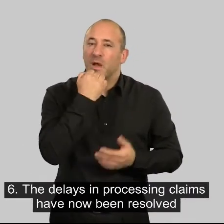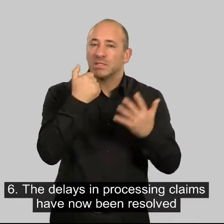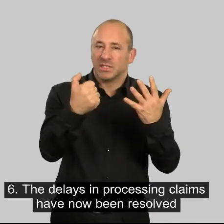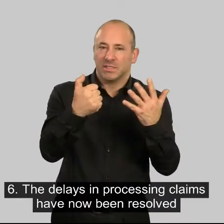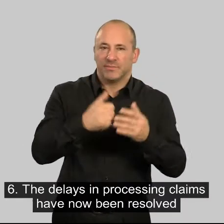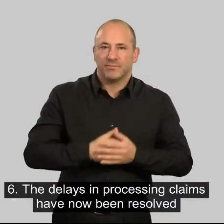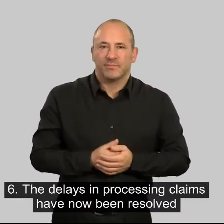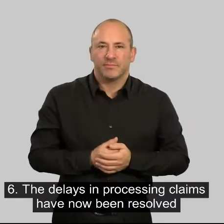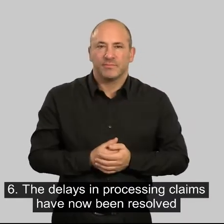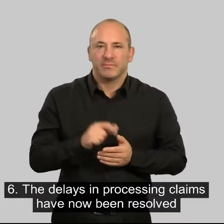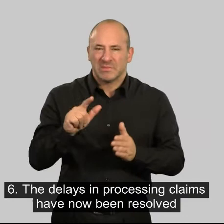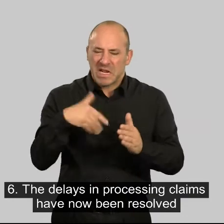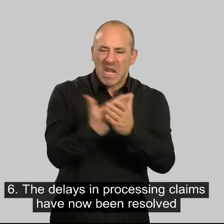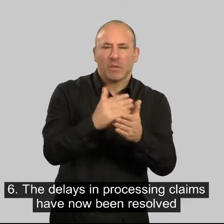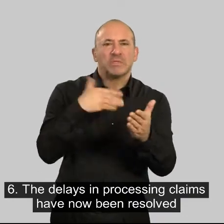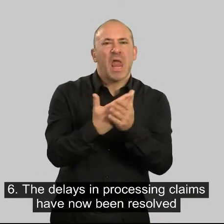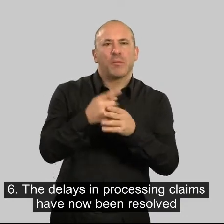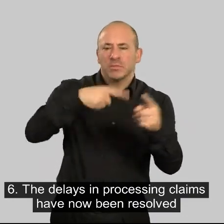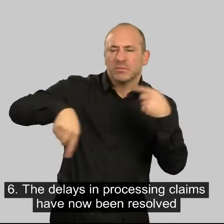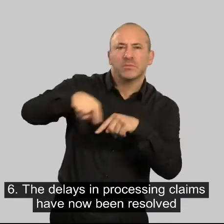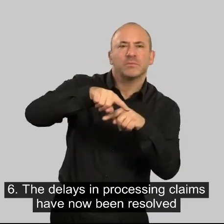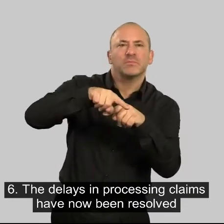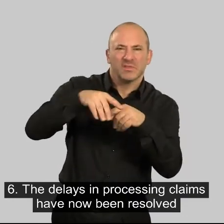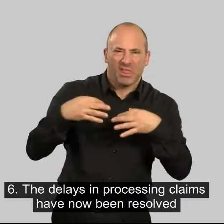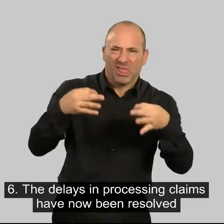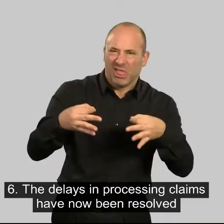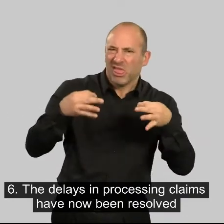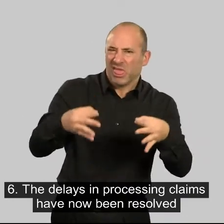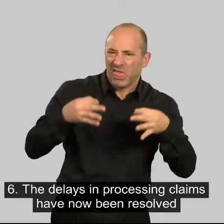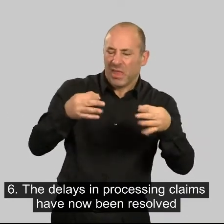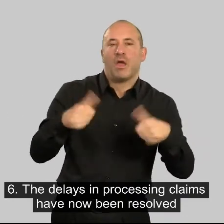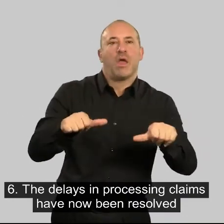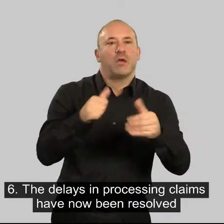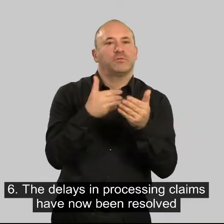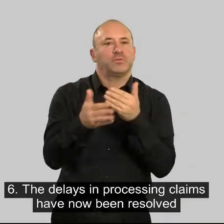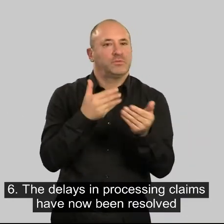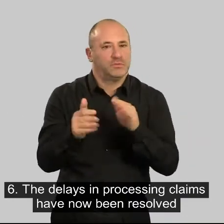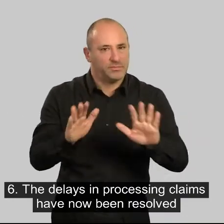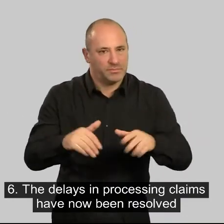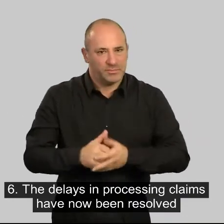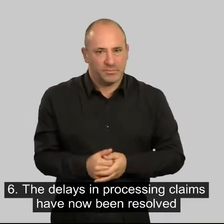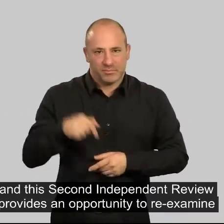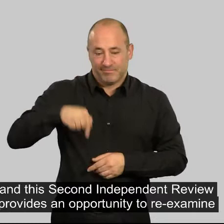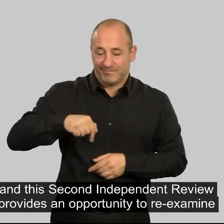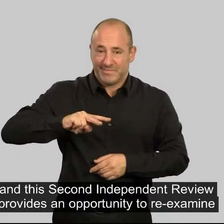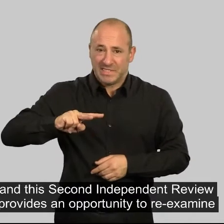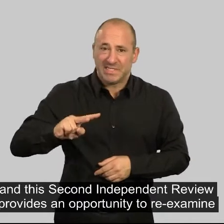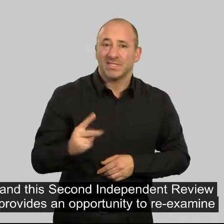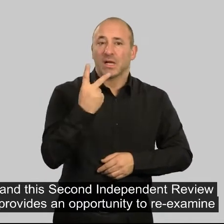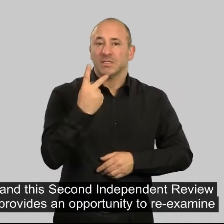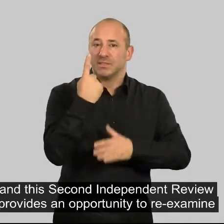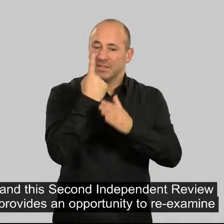6. The delays in processing claims have now been resolved, and this